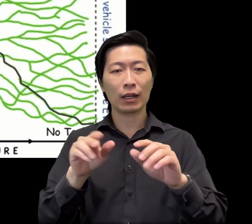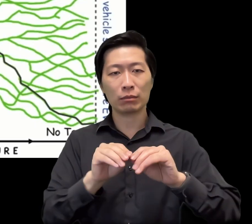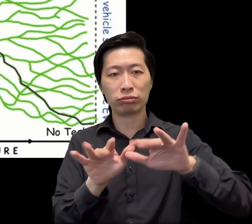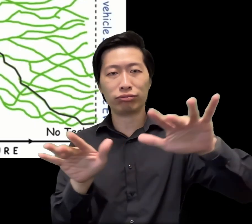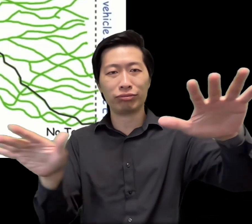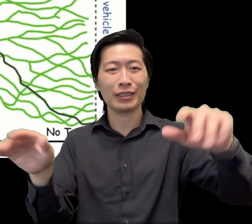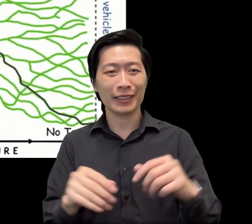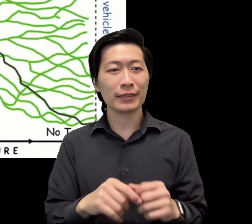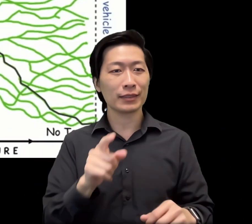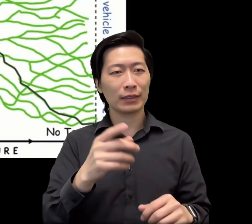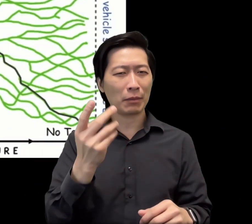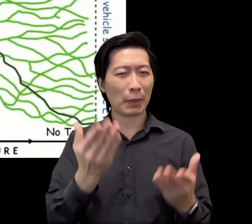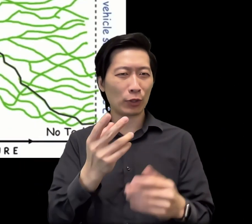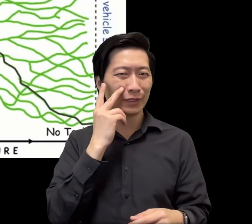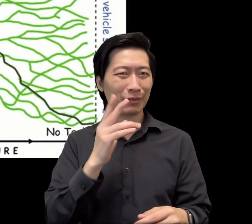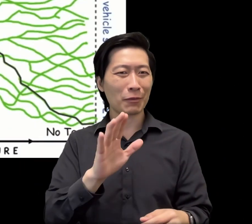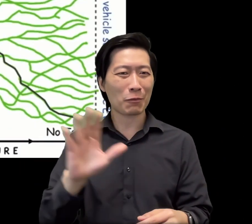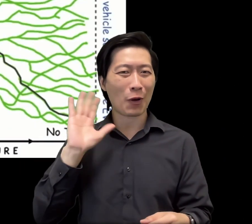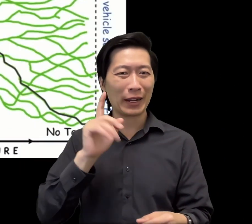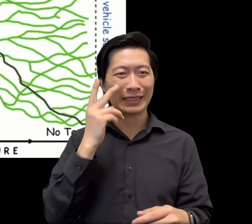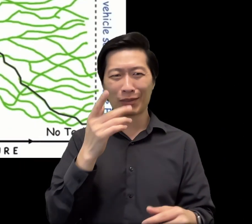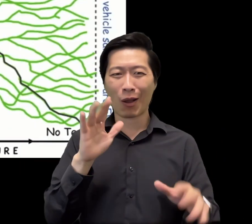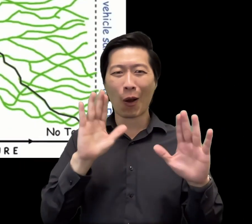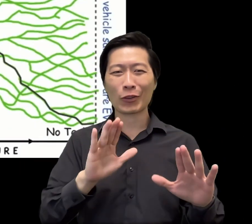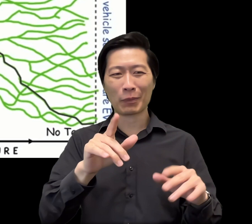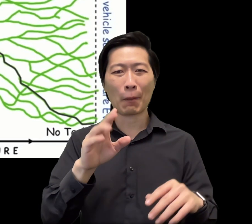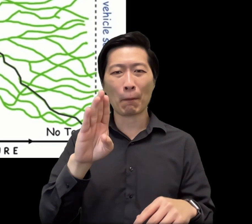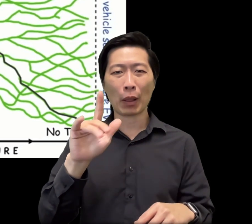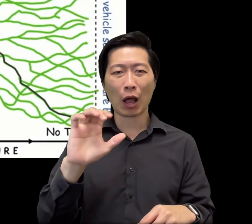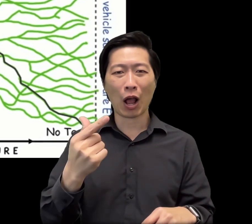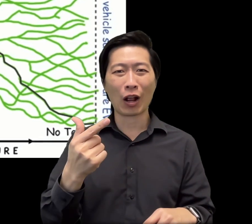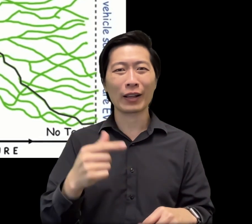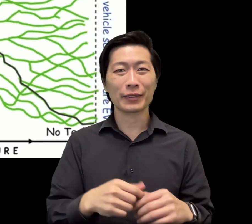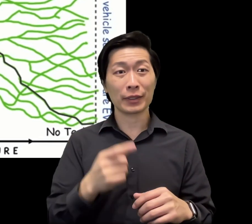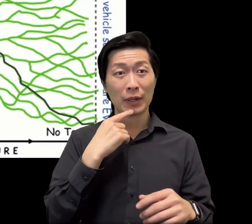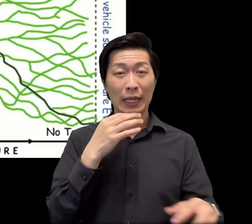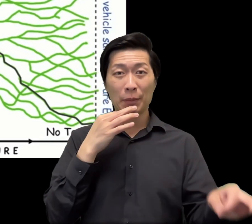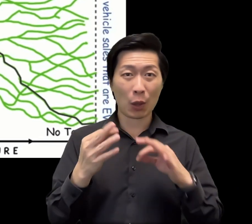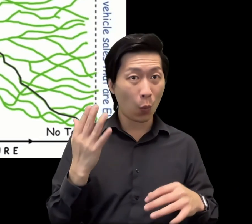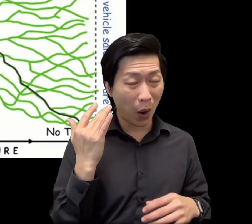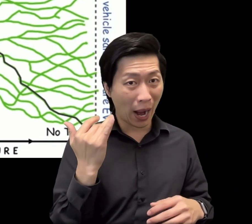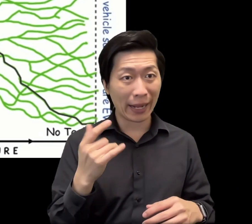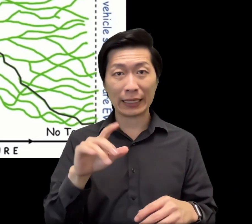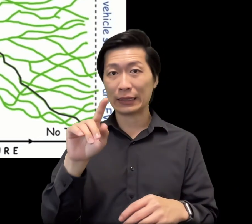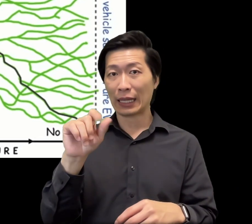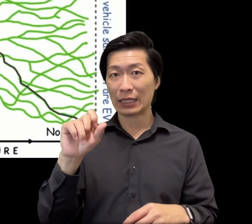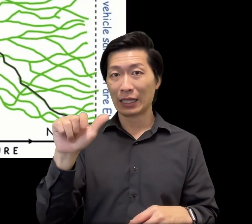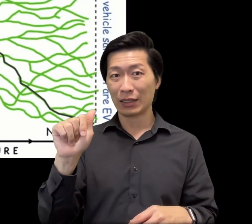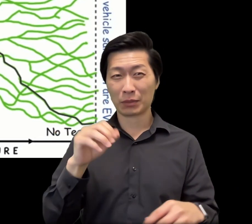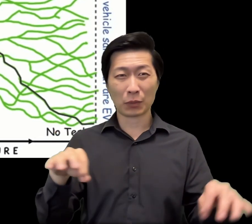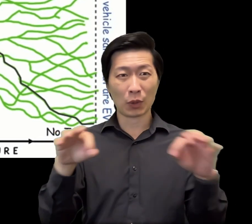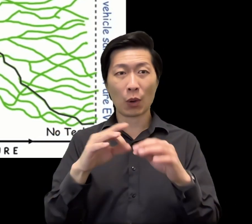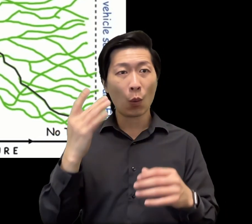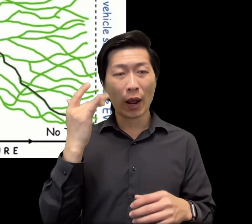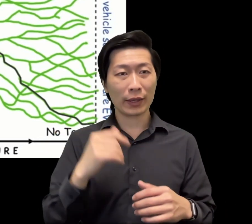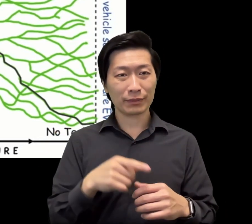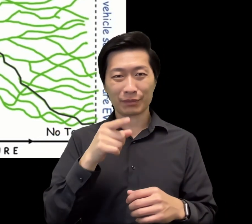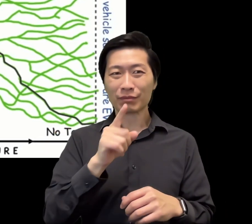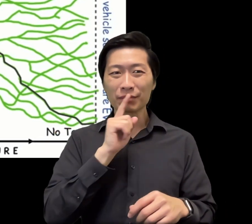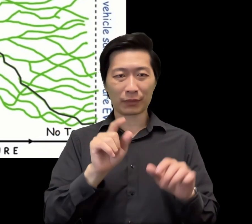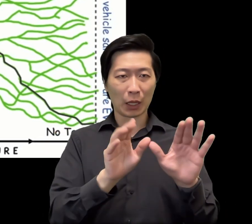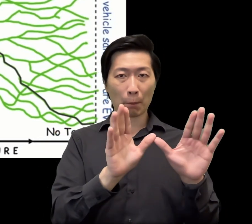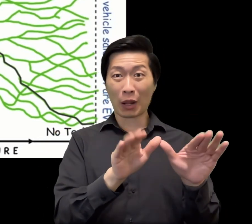effect. And I know a lot of you have probably seen this chart from Wait But Why, this awesome blog. And it's kind of when I explain why Tesla is so important,